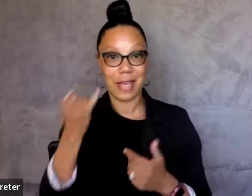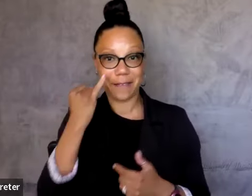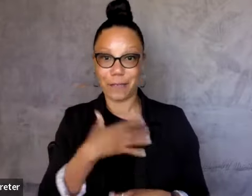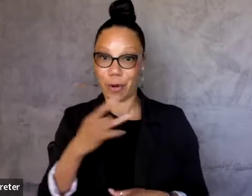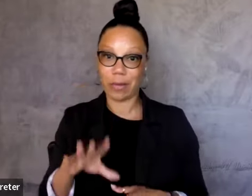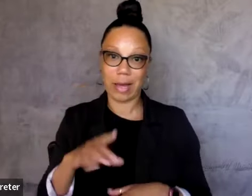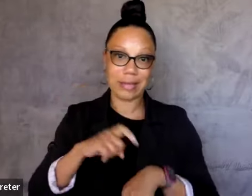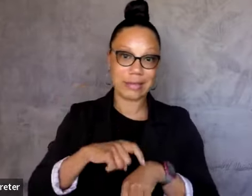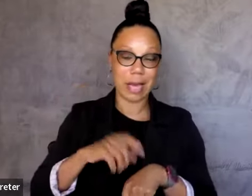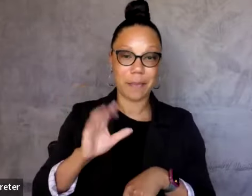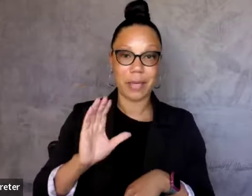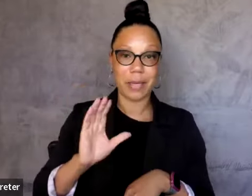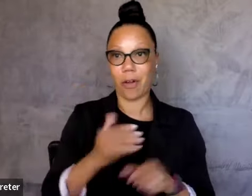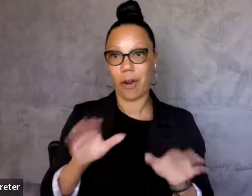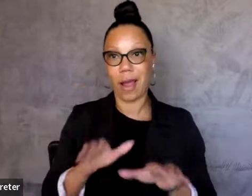local,